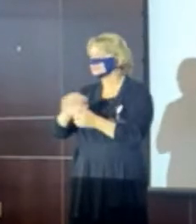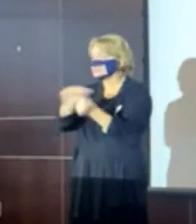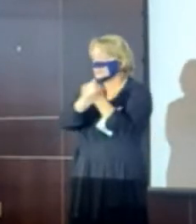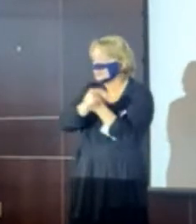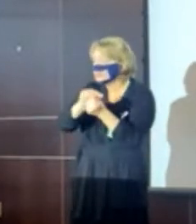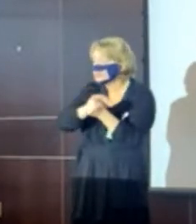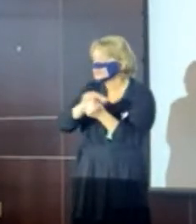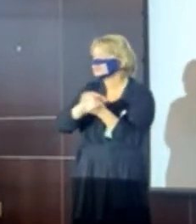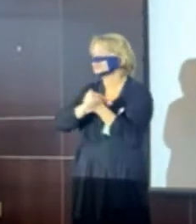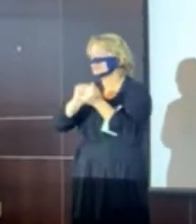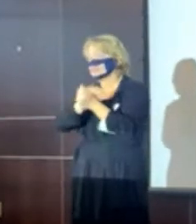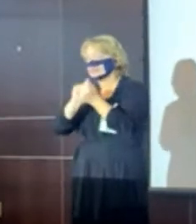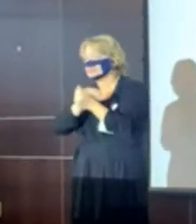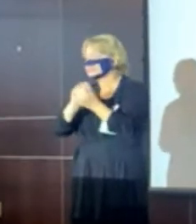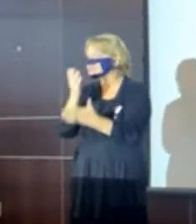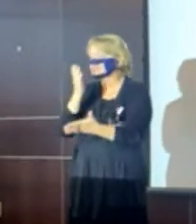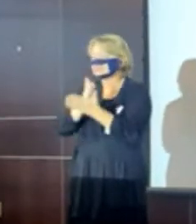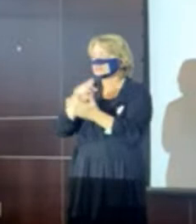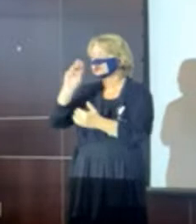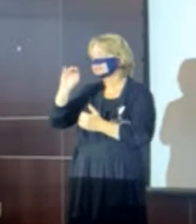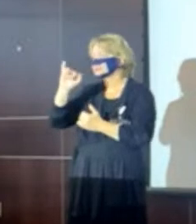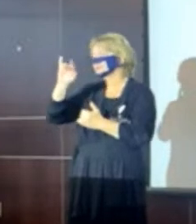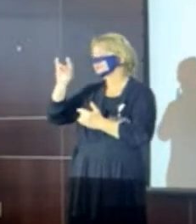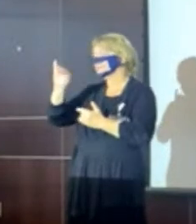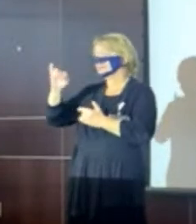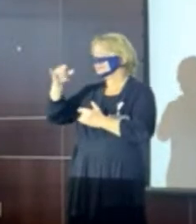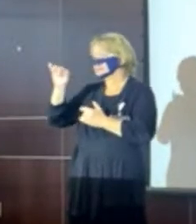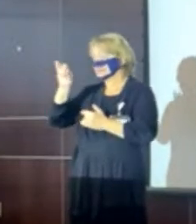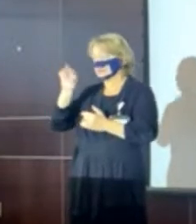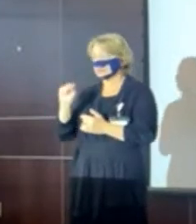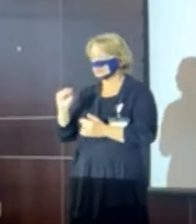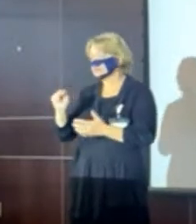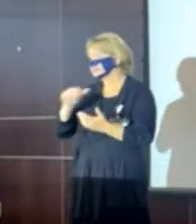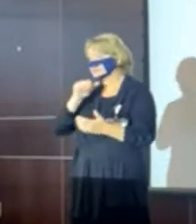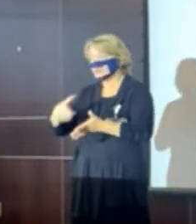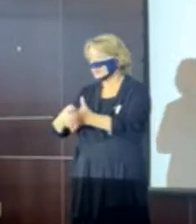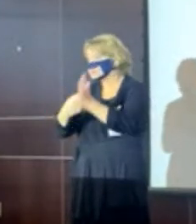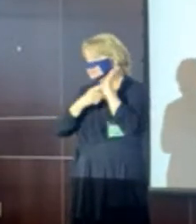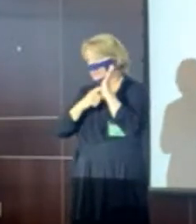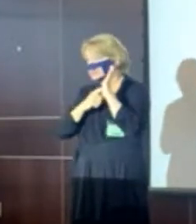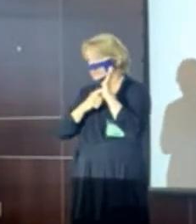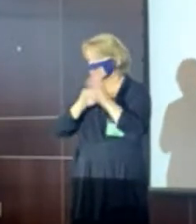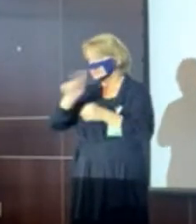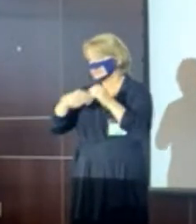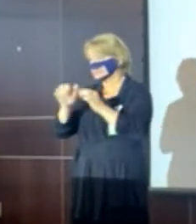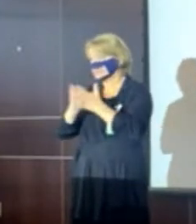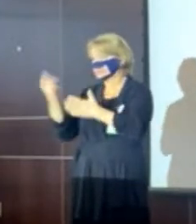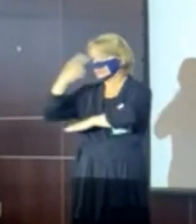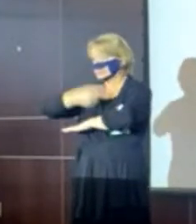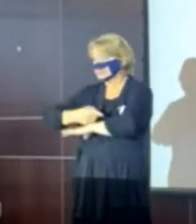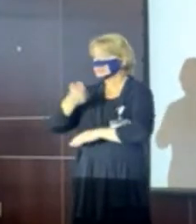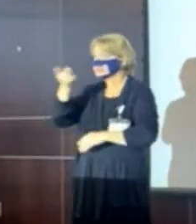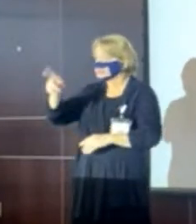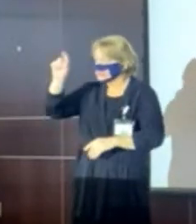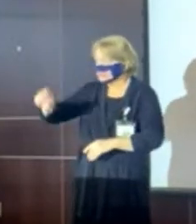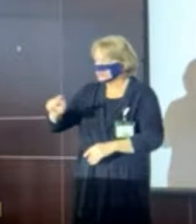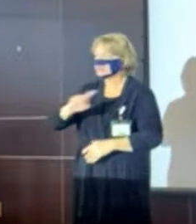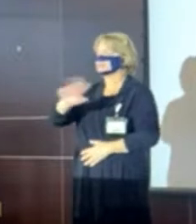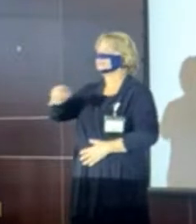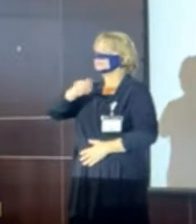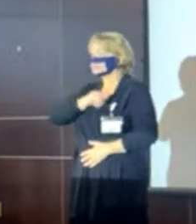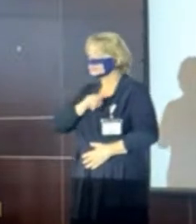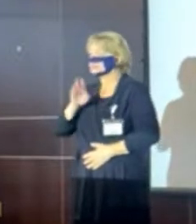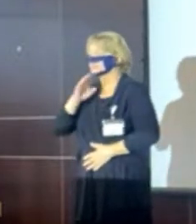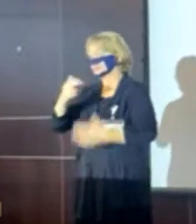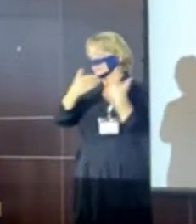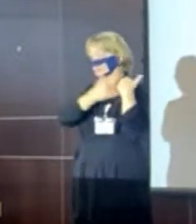the mitigation. Since there are no mandates regarding that today, you have to take some personal responsibility on